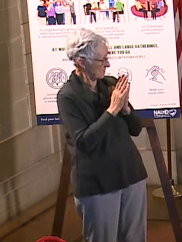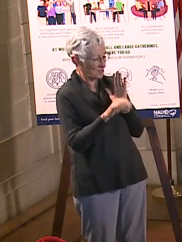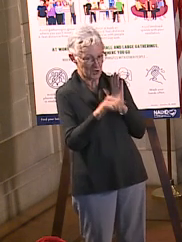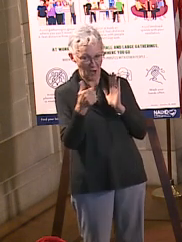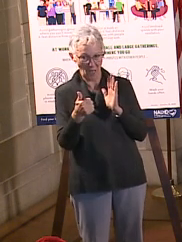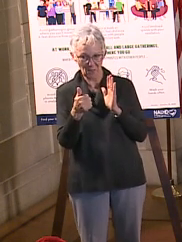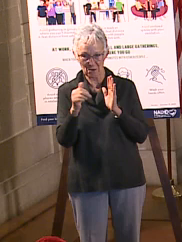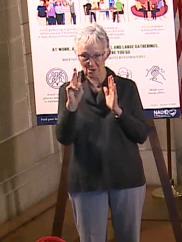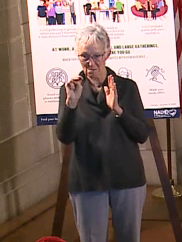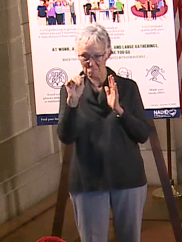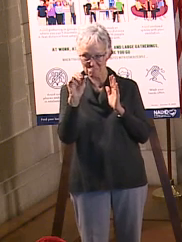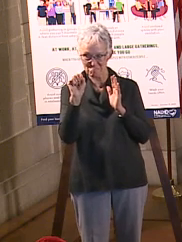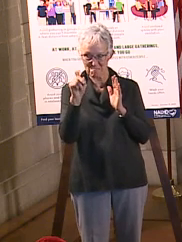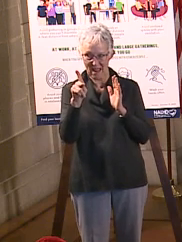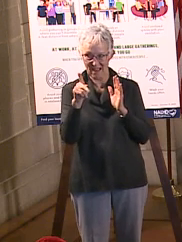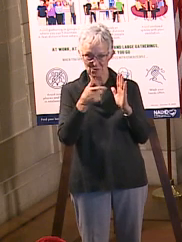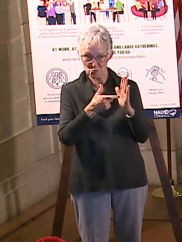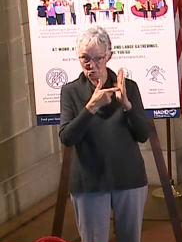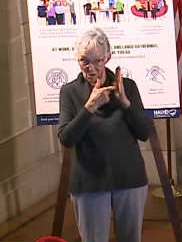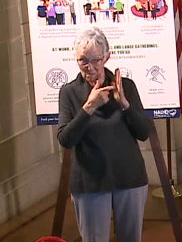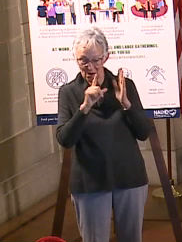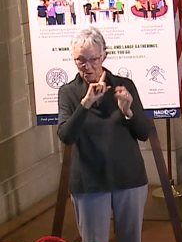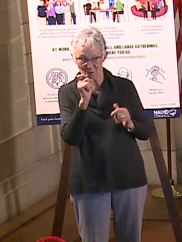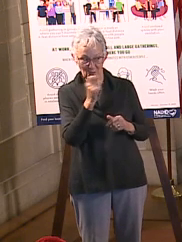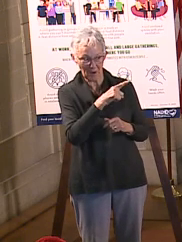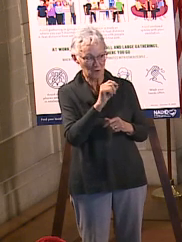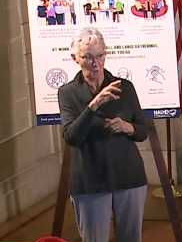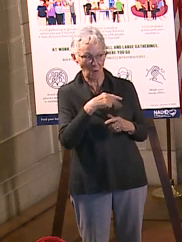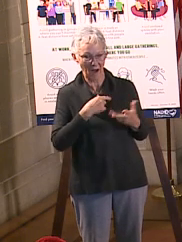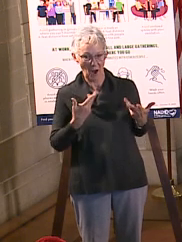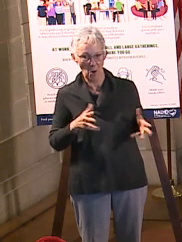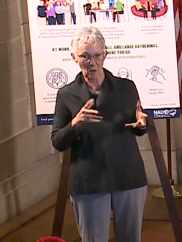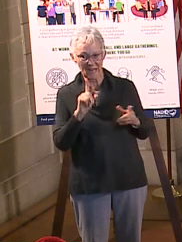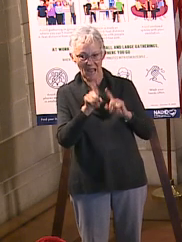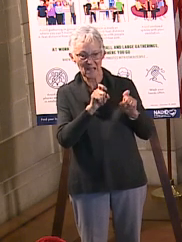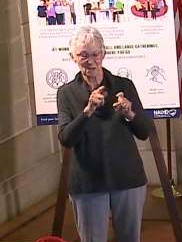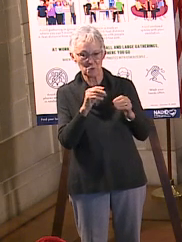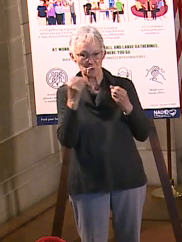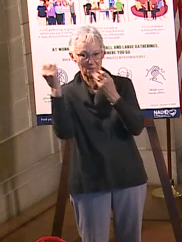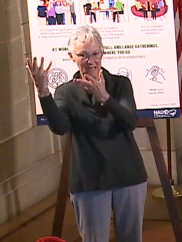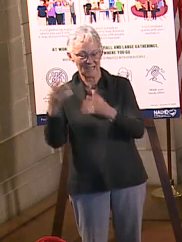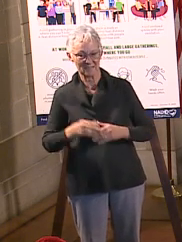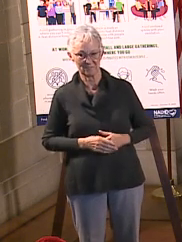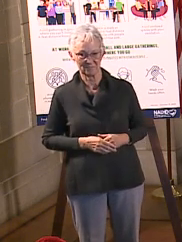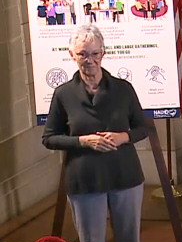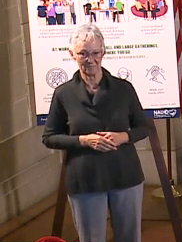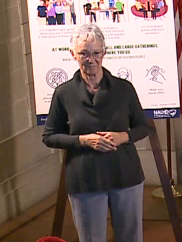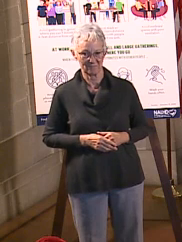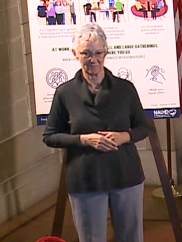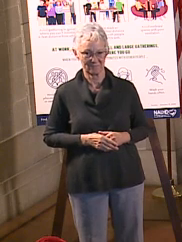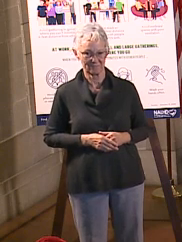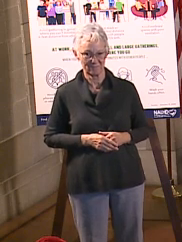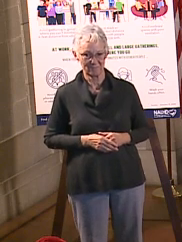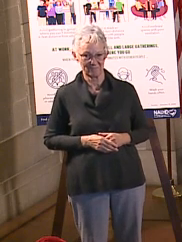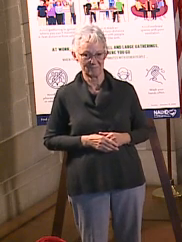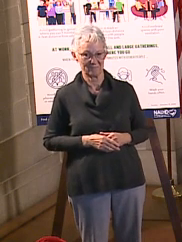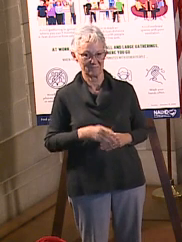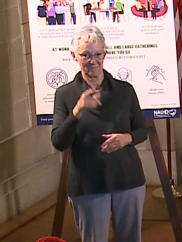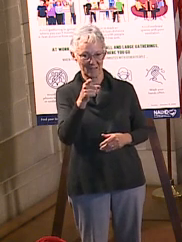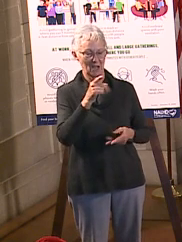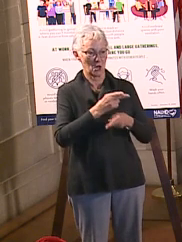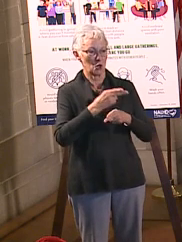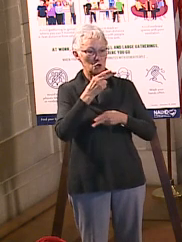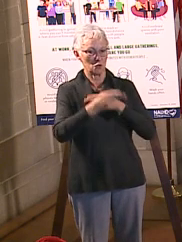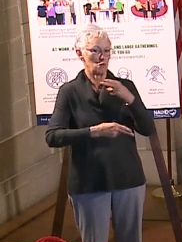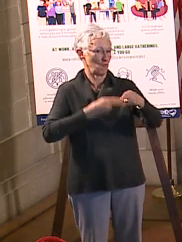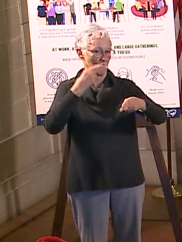mask mandate question for Andrew. You know, if the universal mask mandate is not that much different than what you already have in